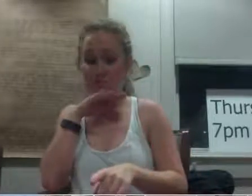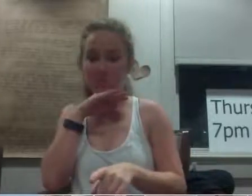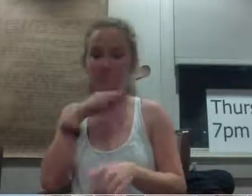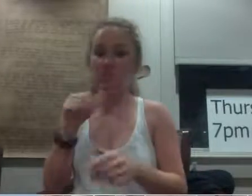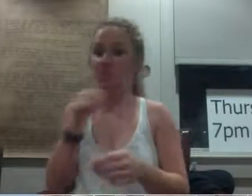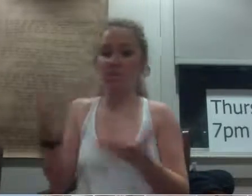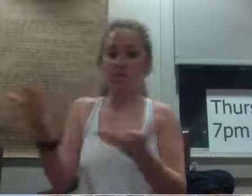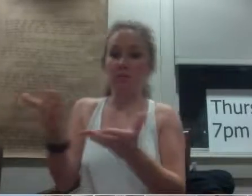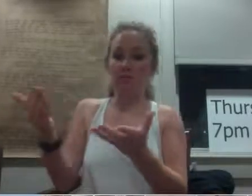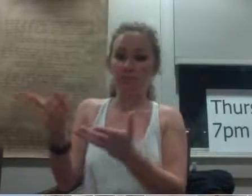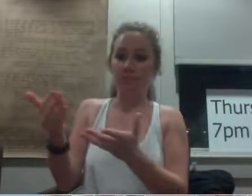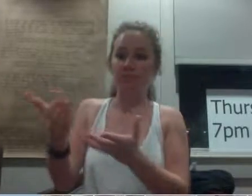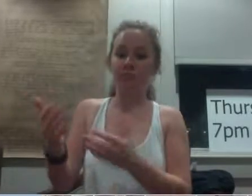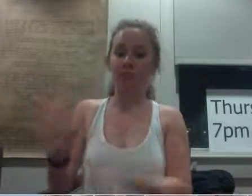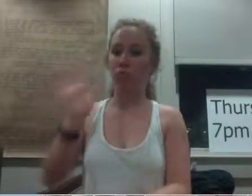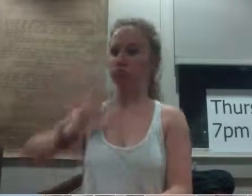We can't live without bacteria.